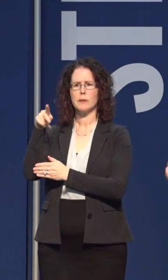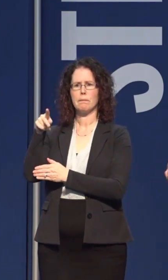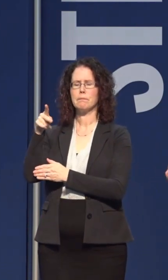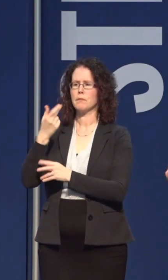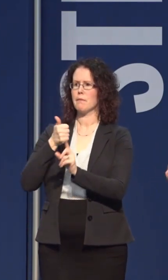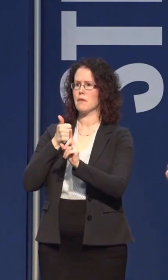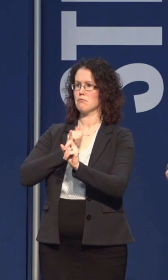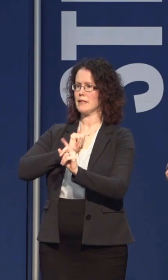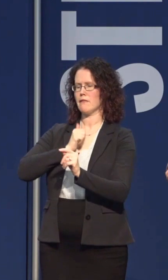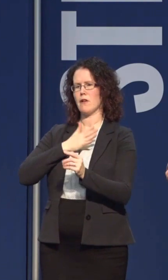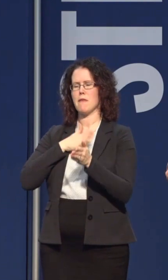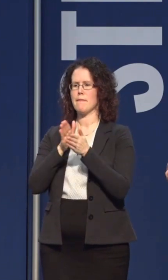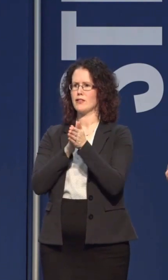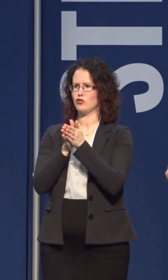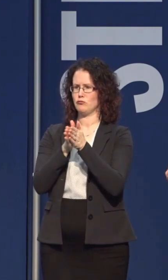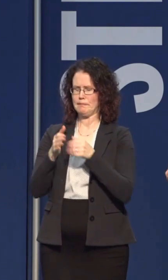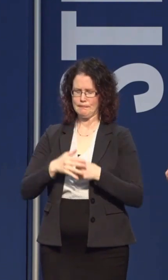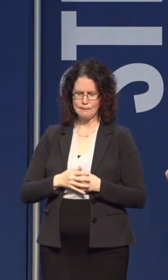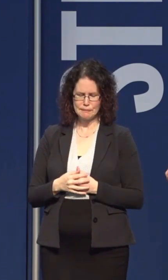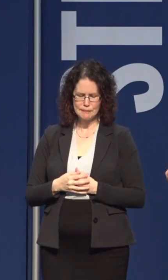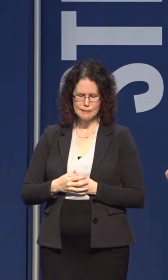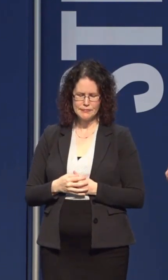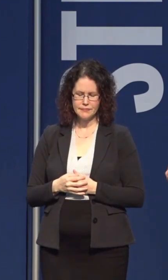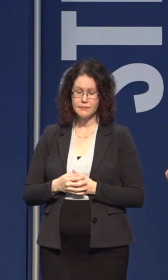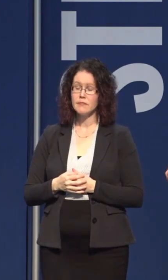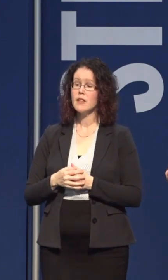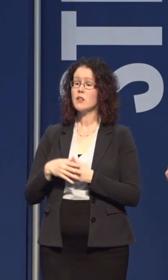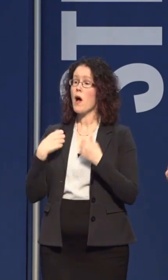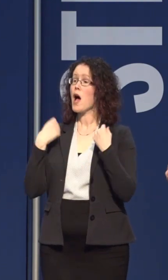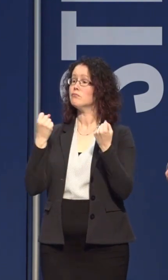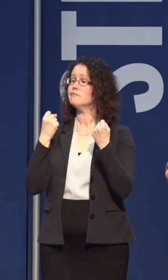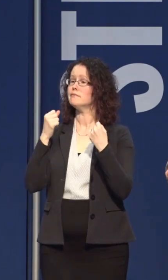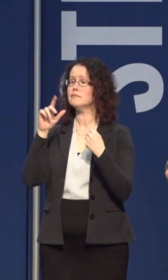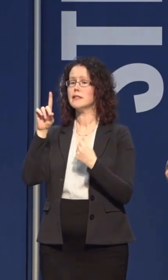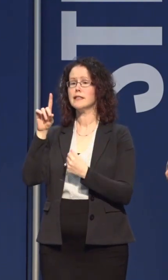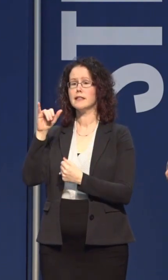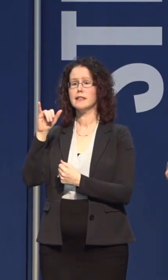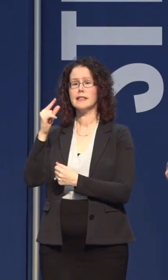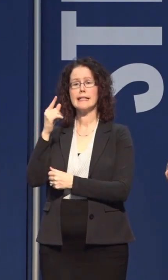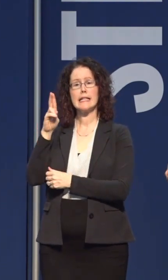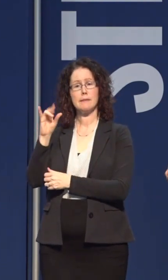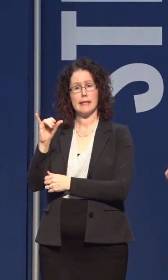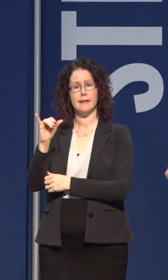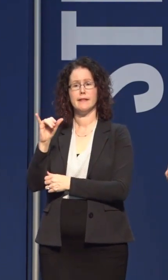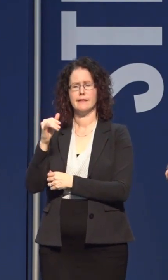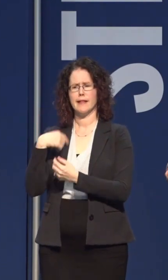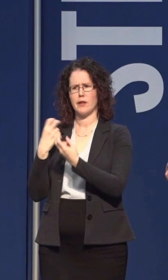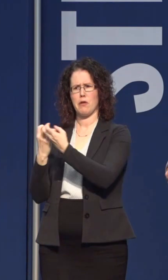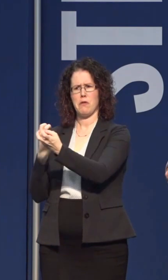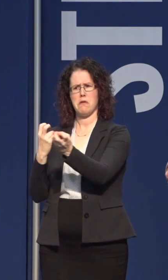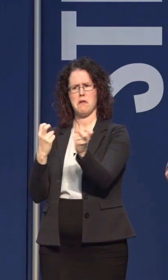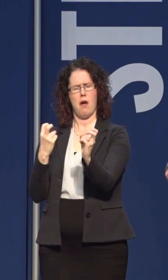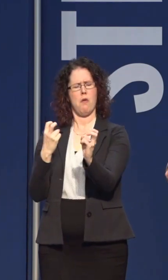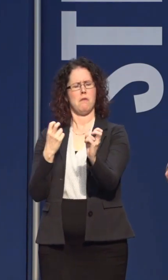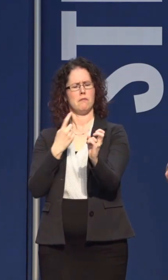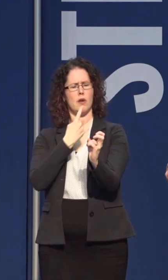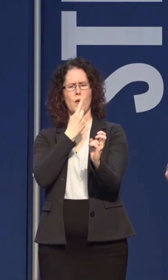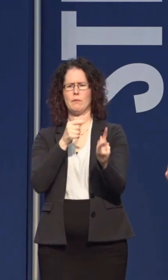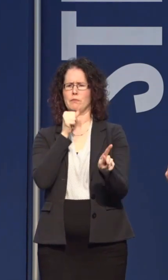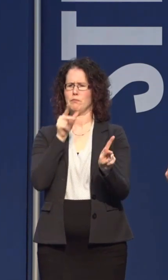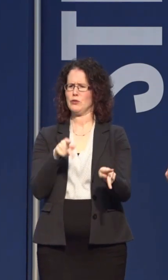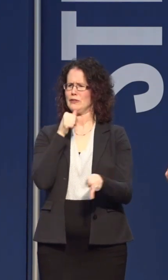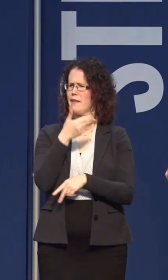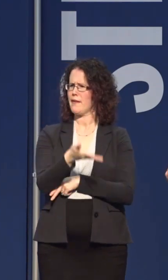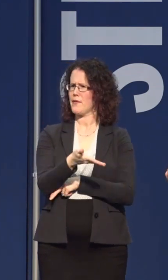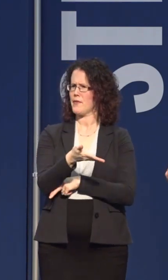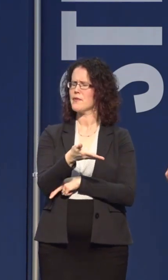arrived that morning in Digby, there were only 9 students. And I was informed that one of the students, Sarah, who was expecting a child, had